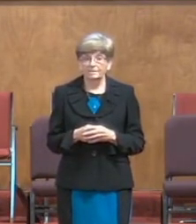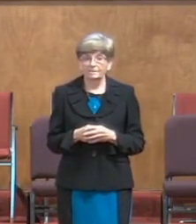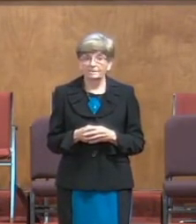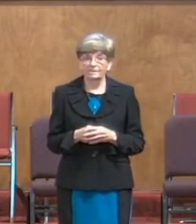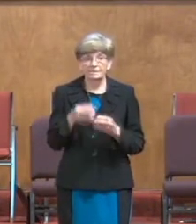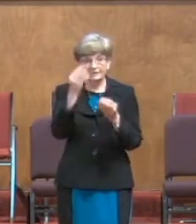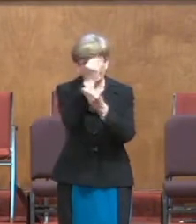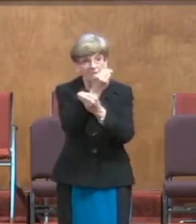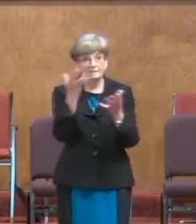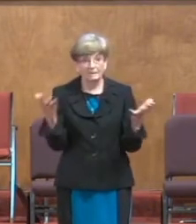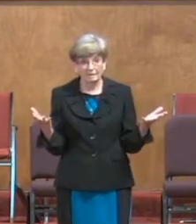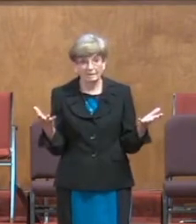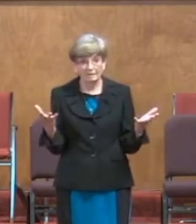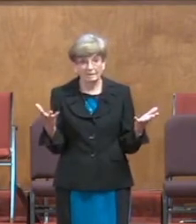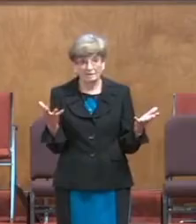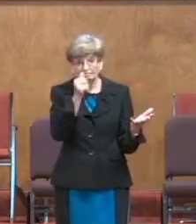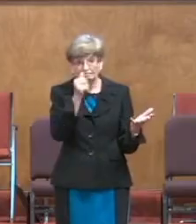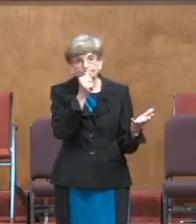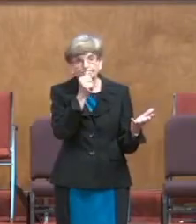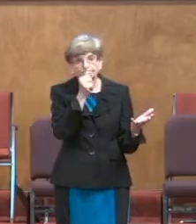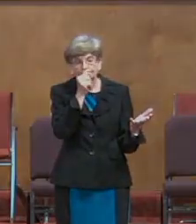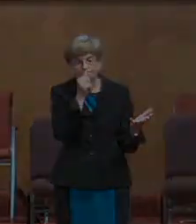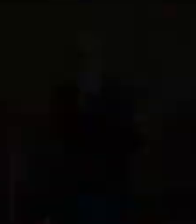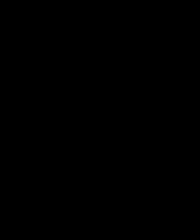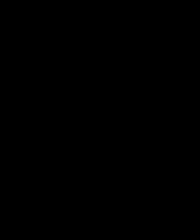on to Jesus.